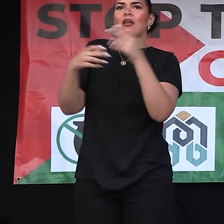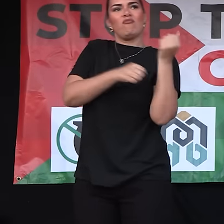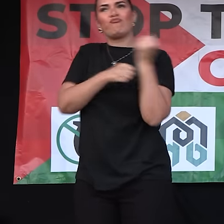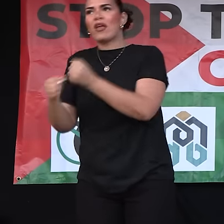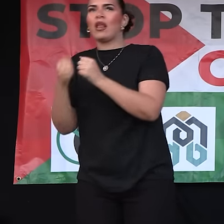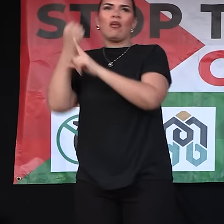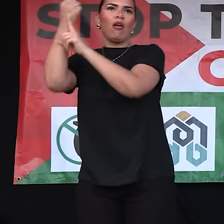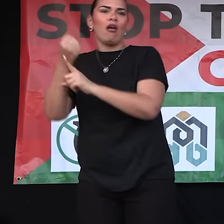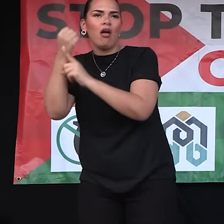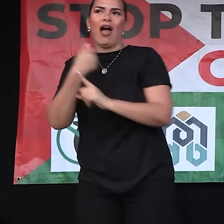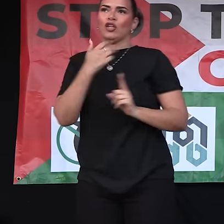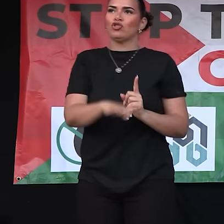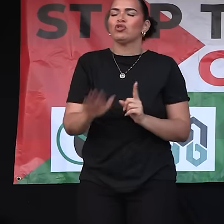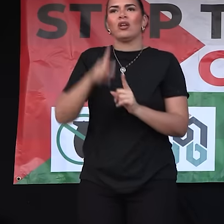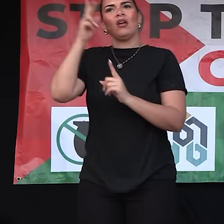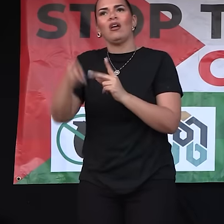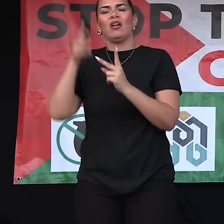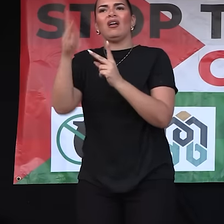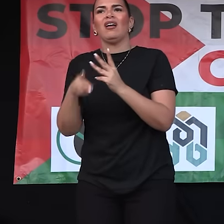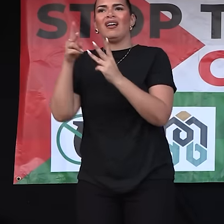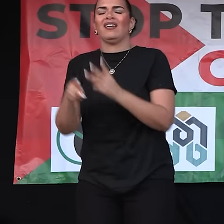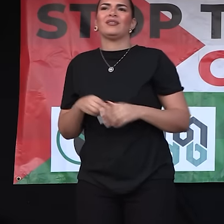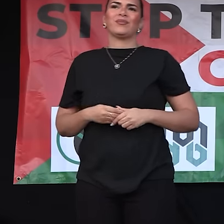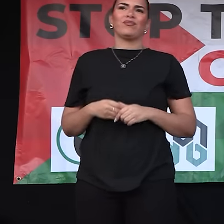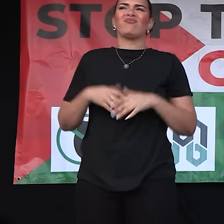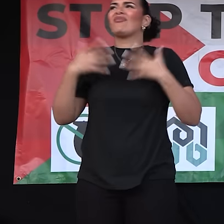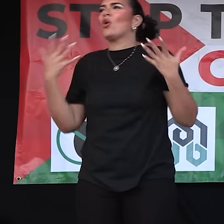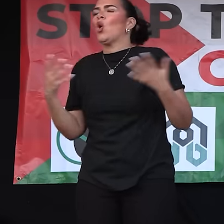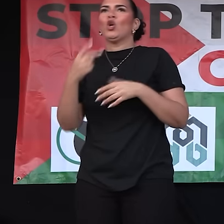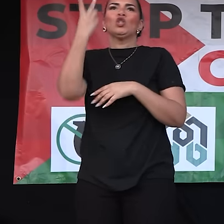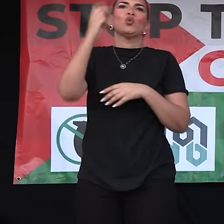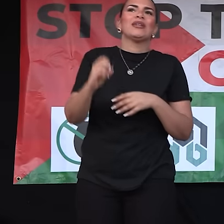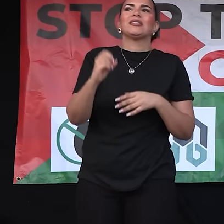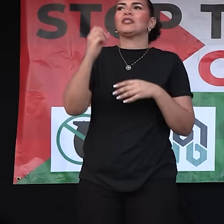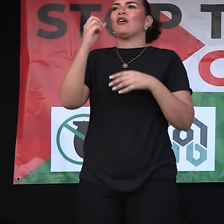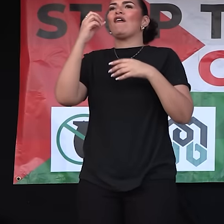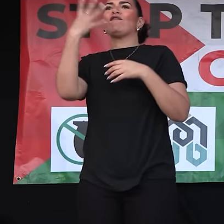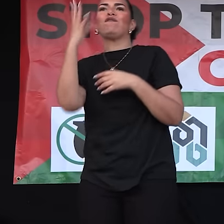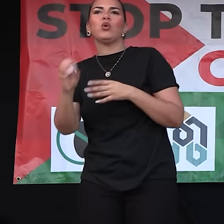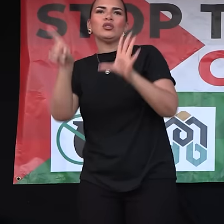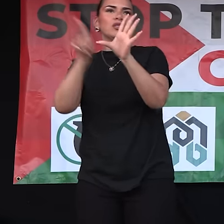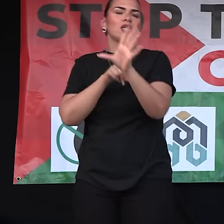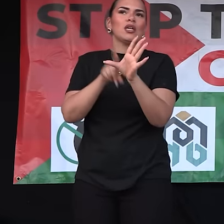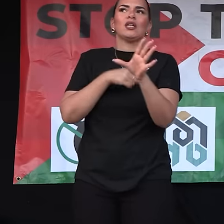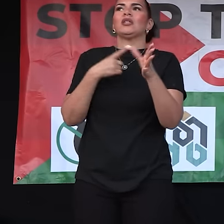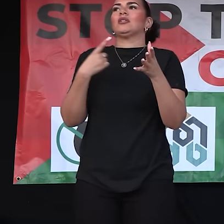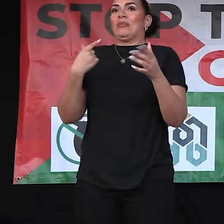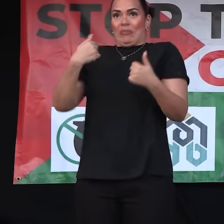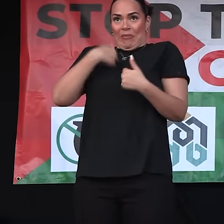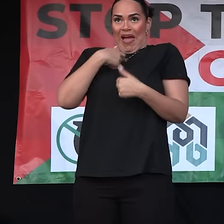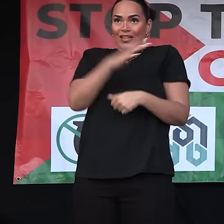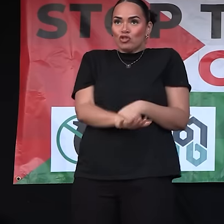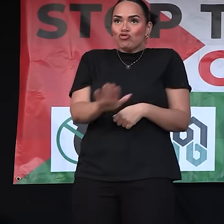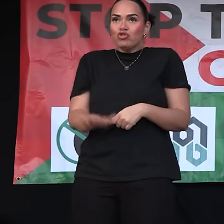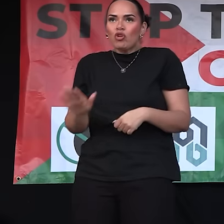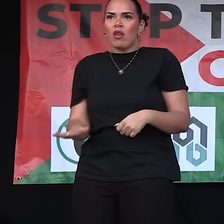I do not dream of a world in which in 20, let alone 40 years, my children